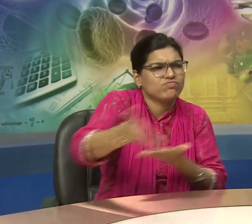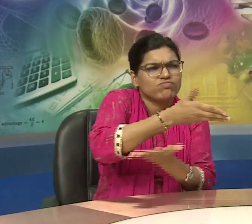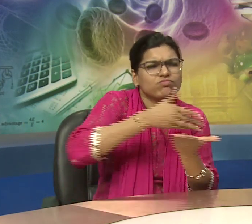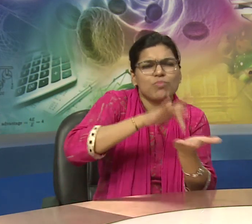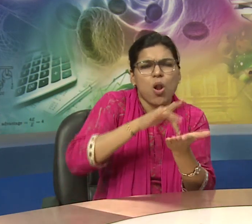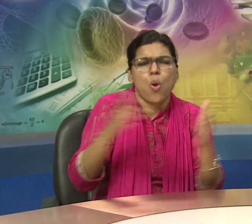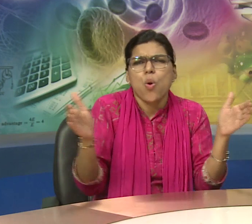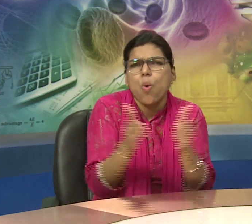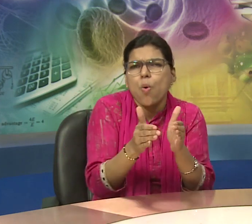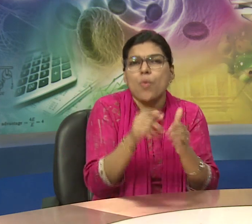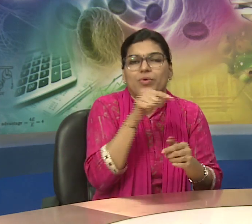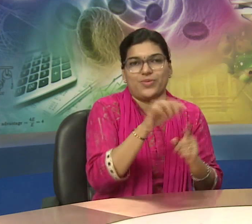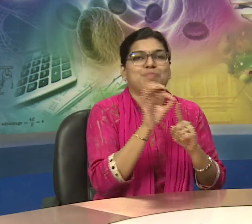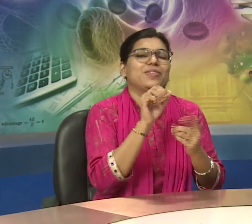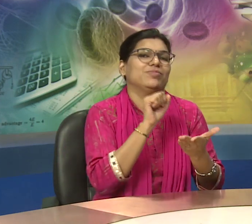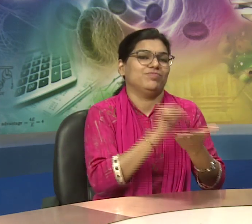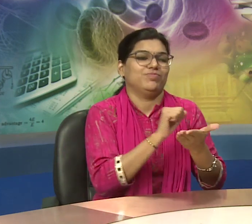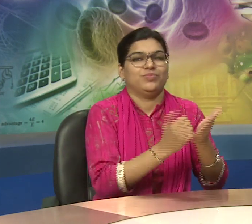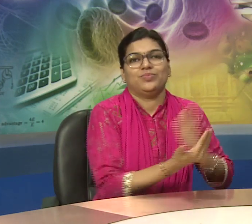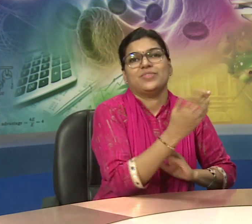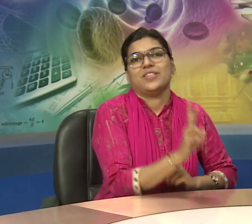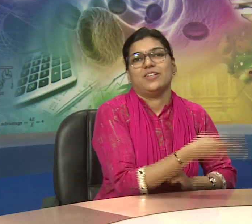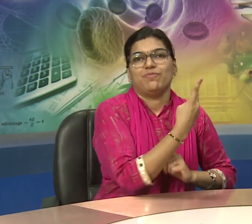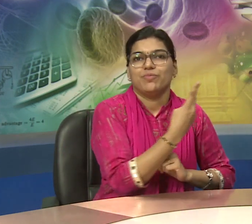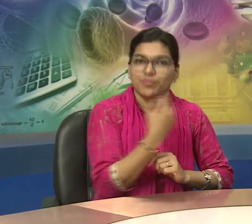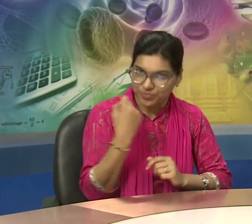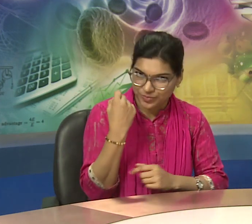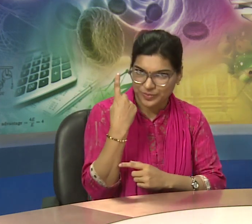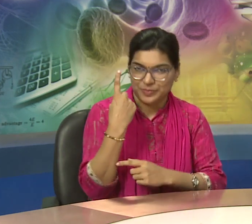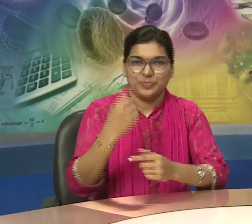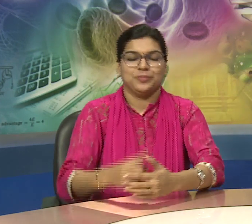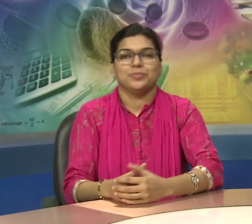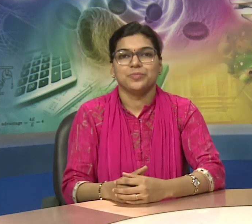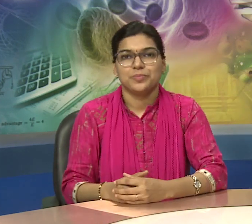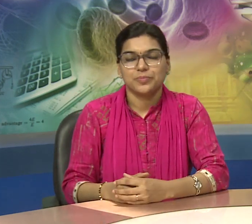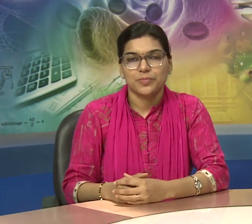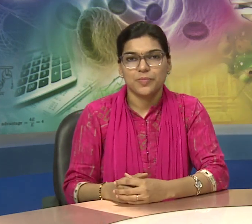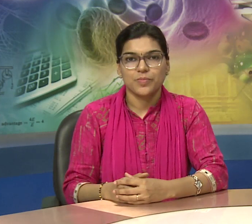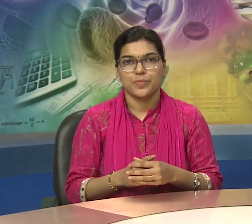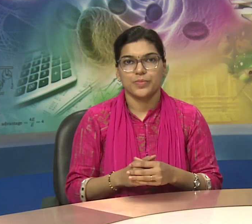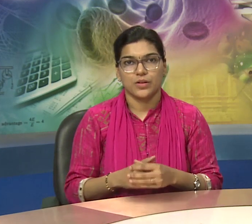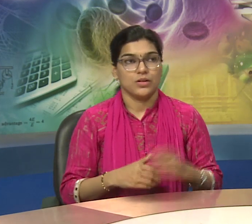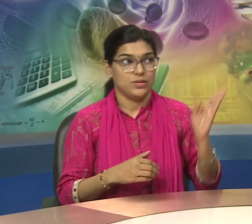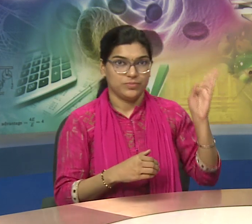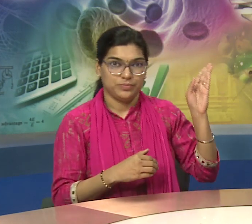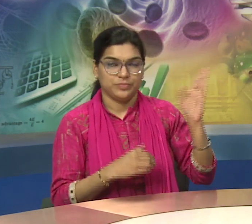smaller device, and plotter is used for printing large images. Now, this